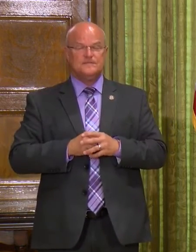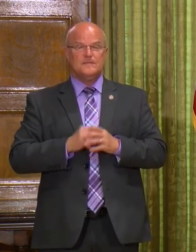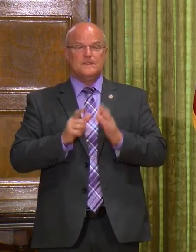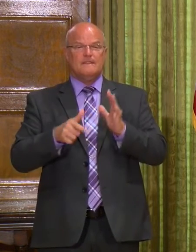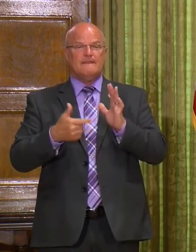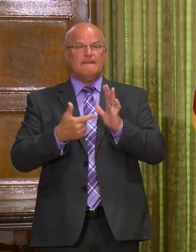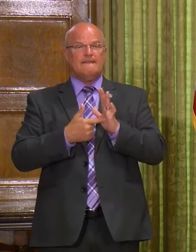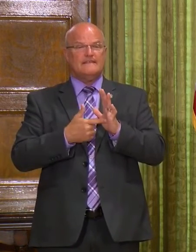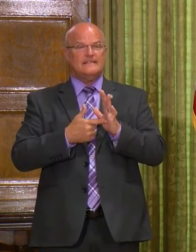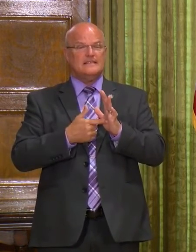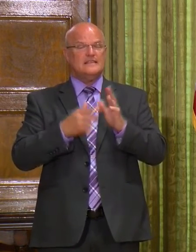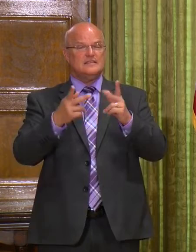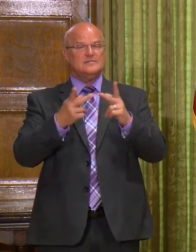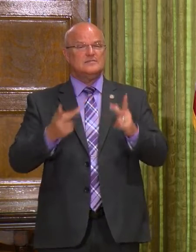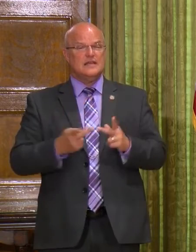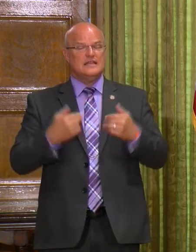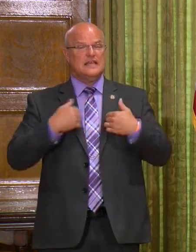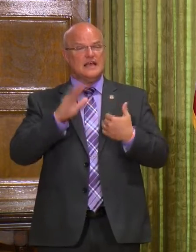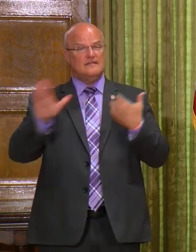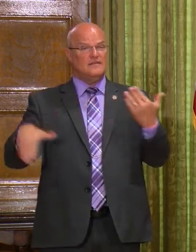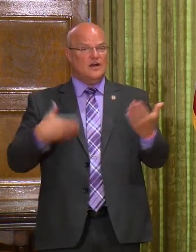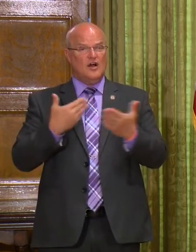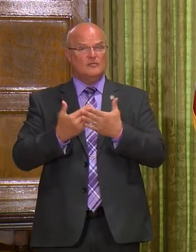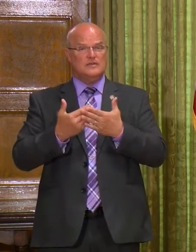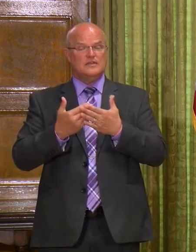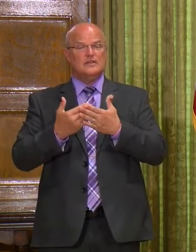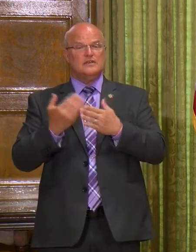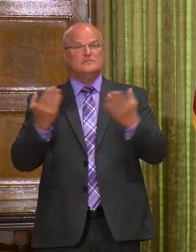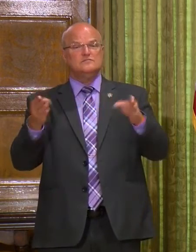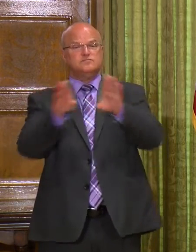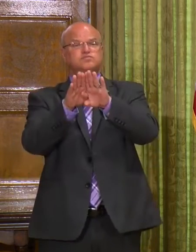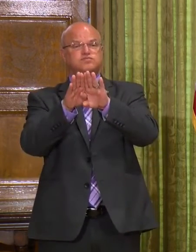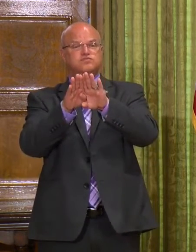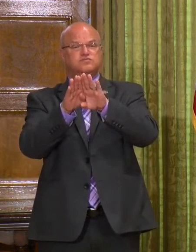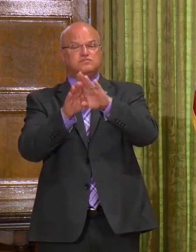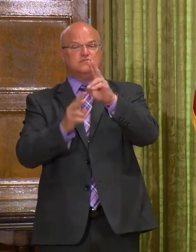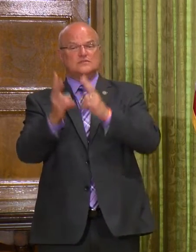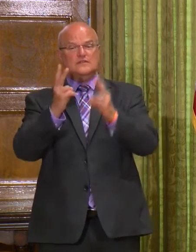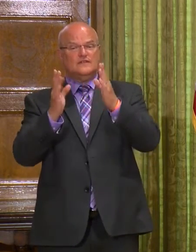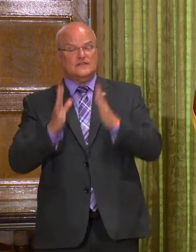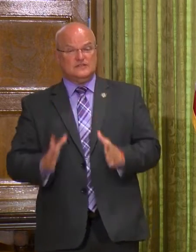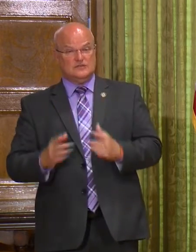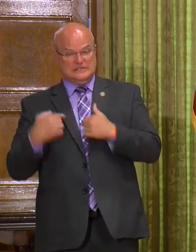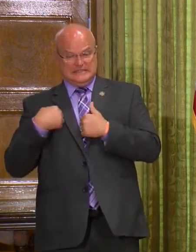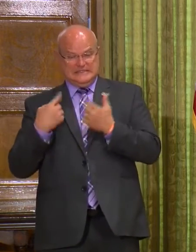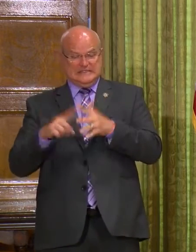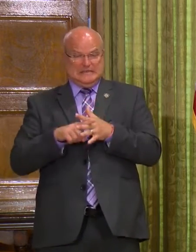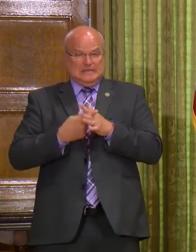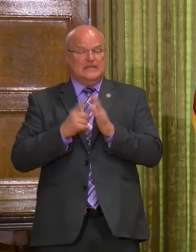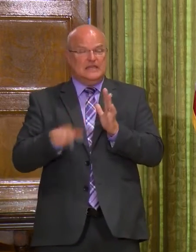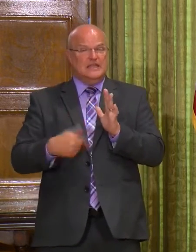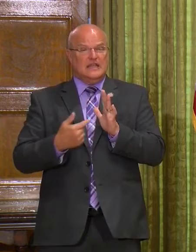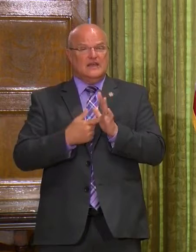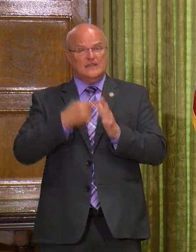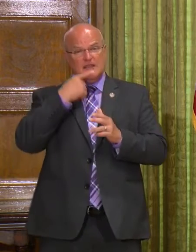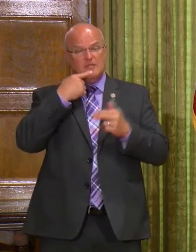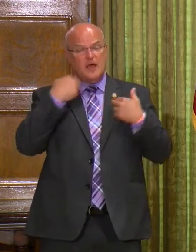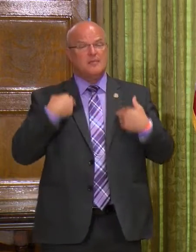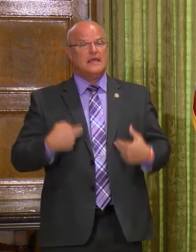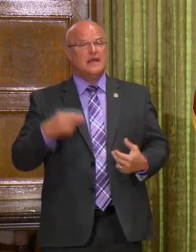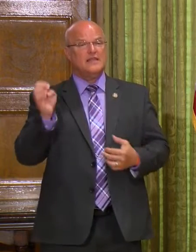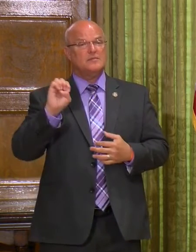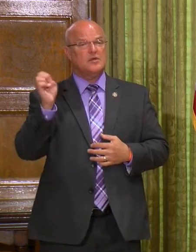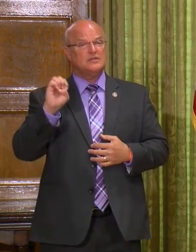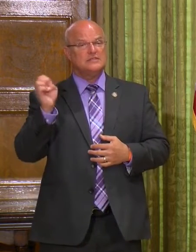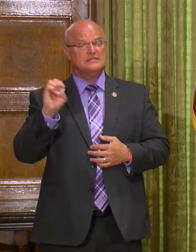These facilities have all been shut down to visitors since the start of this public health